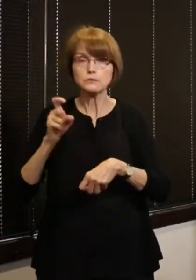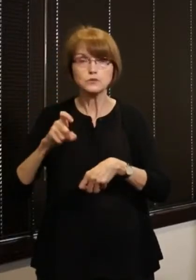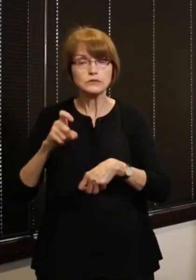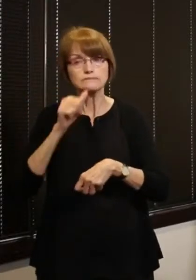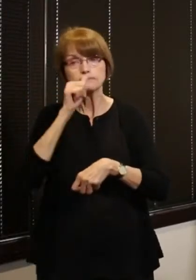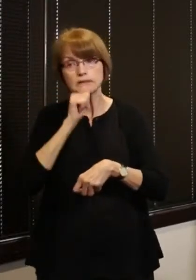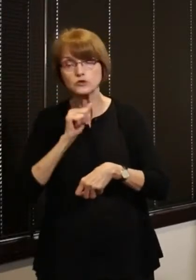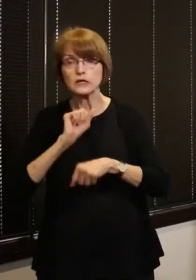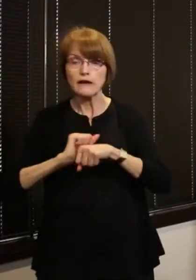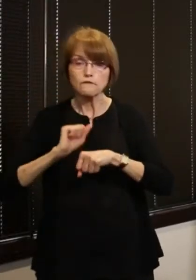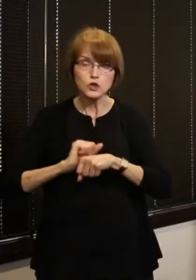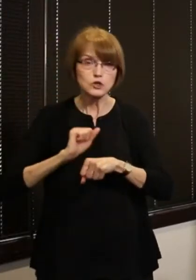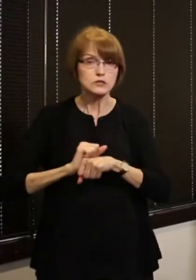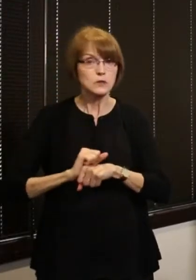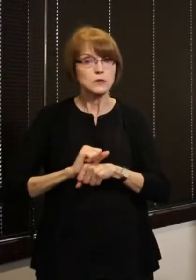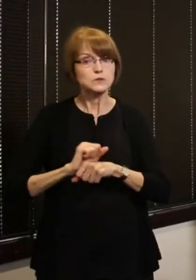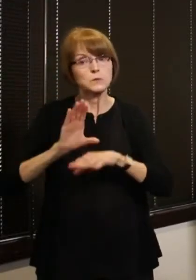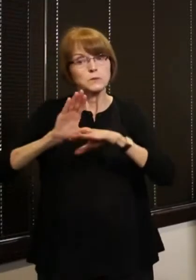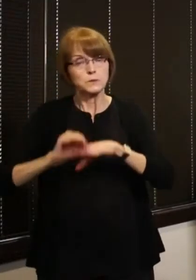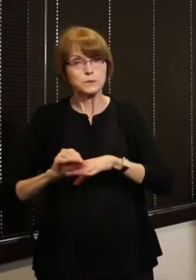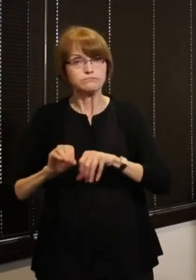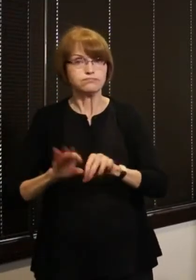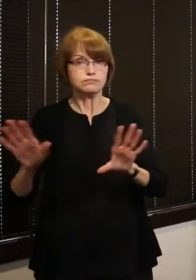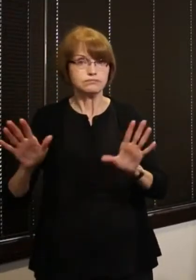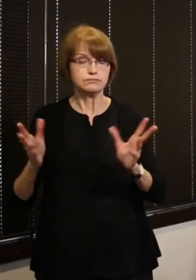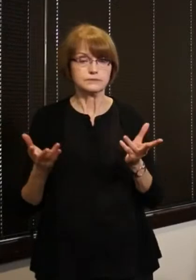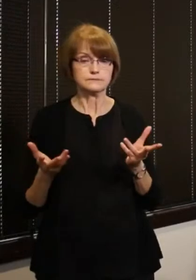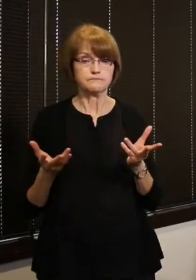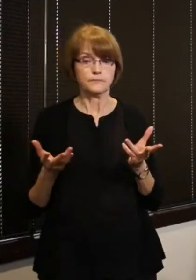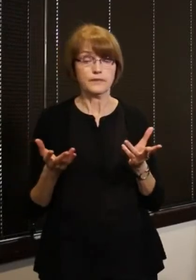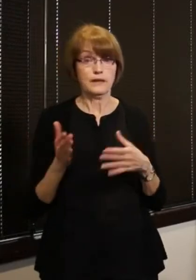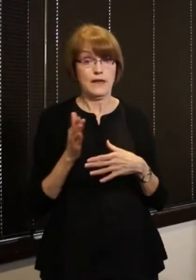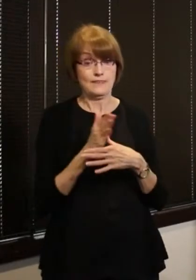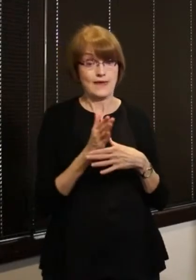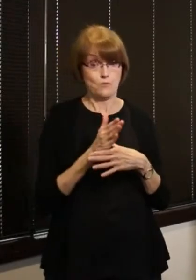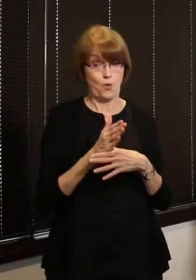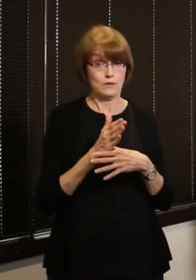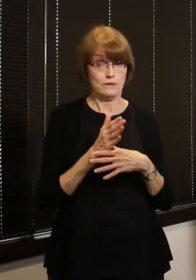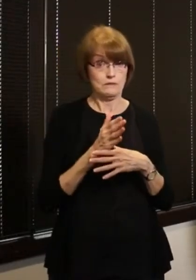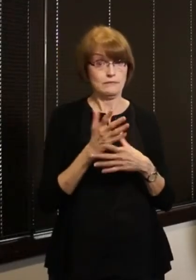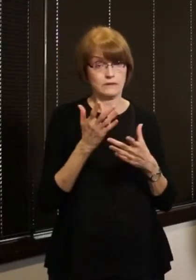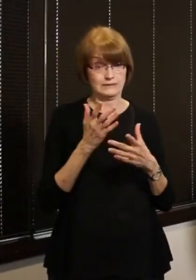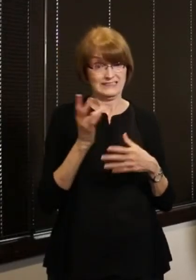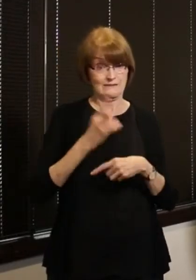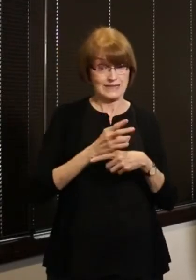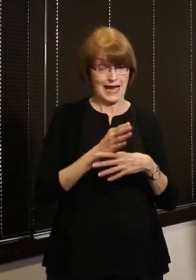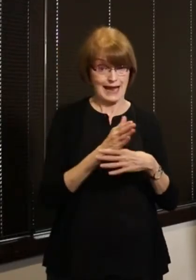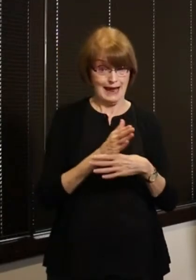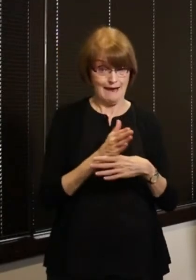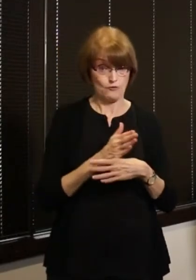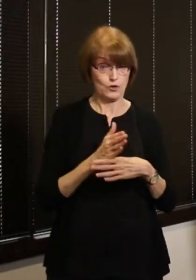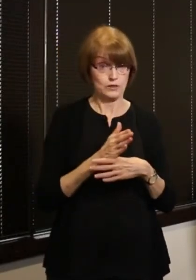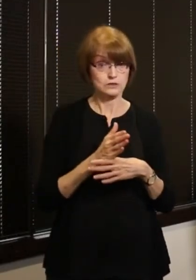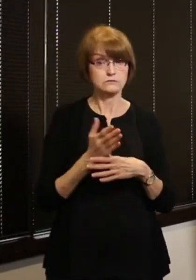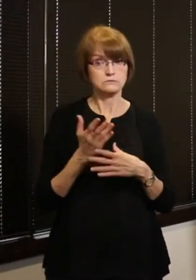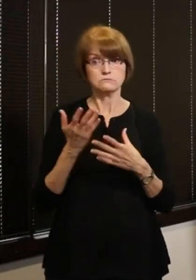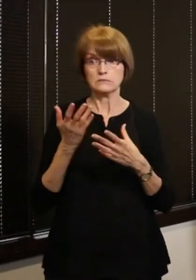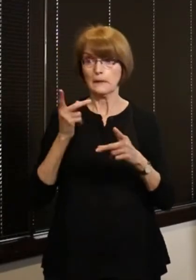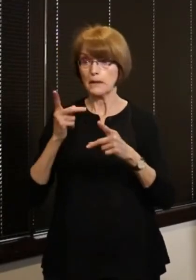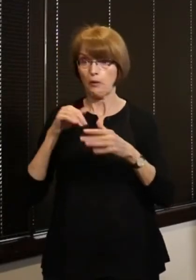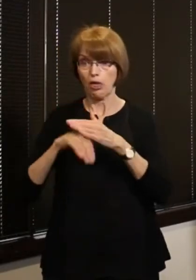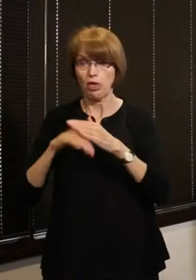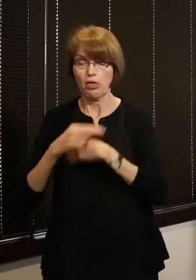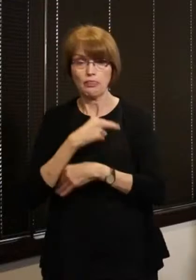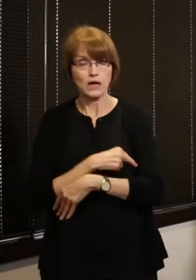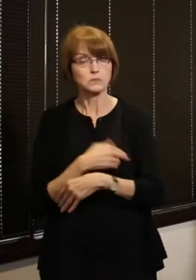down. The rolling average of patients being admitted to our hospitals is still concerning. I've just showed you all of our scorecard